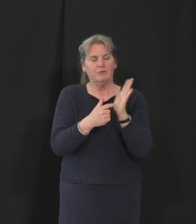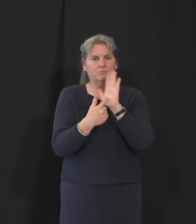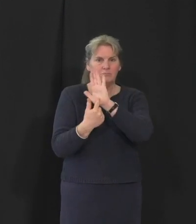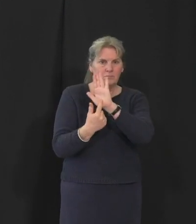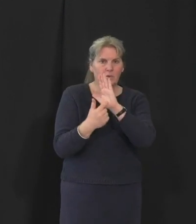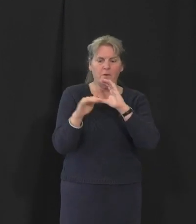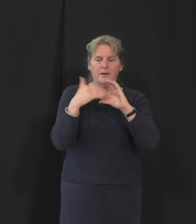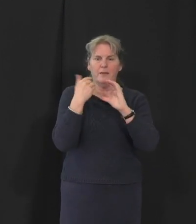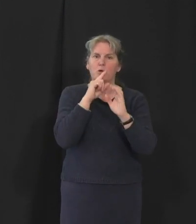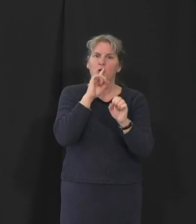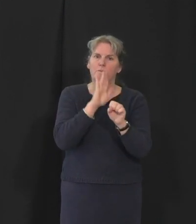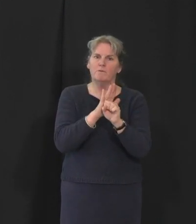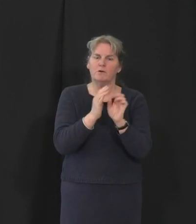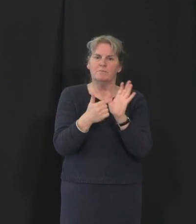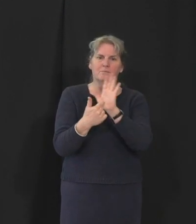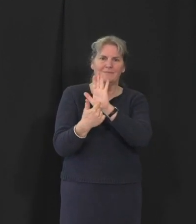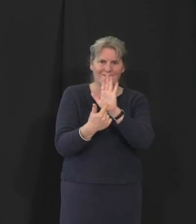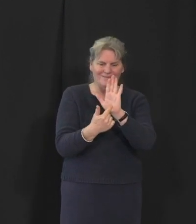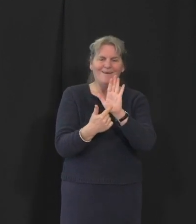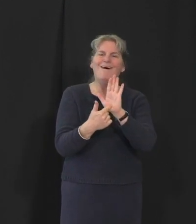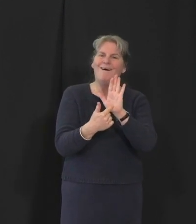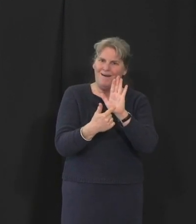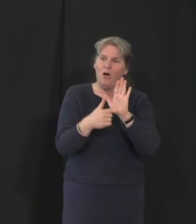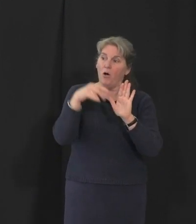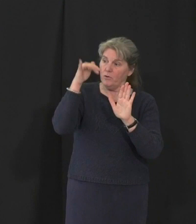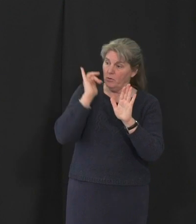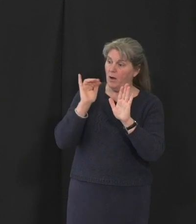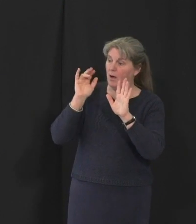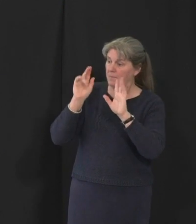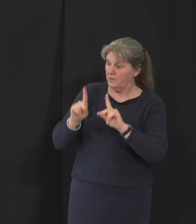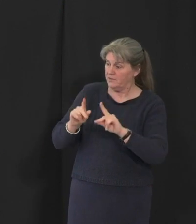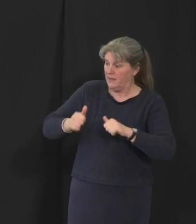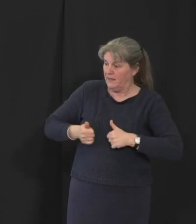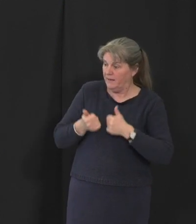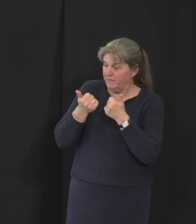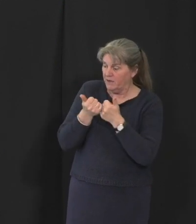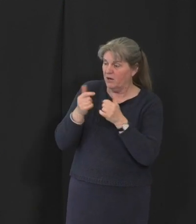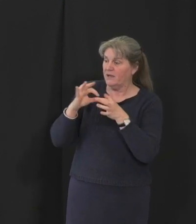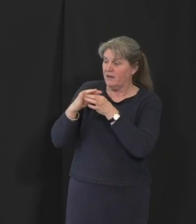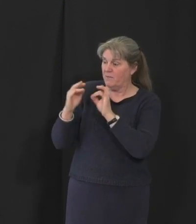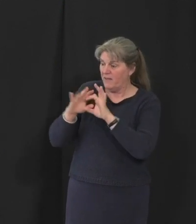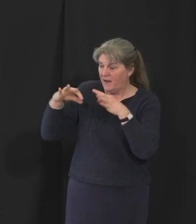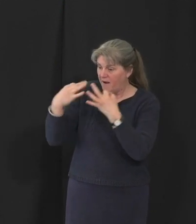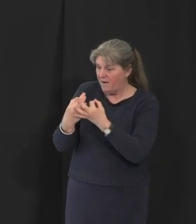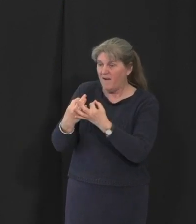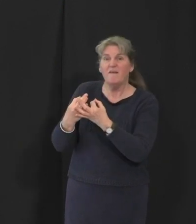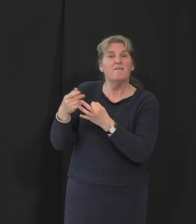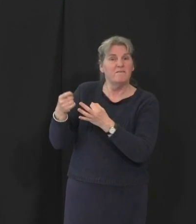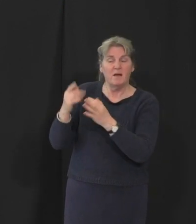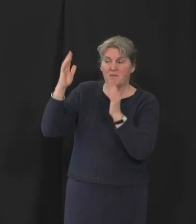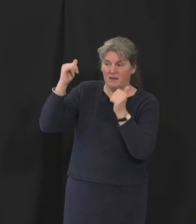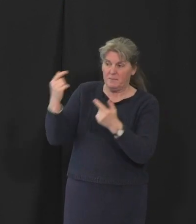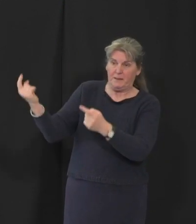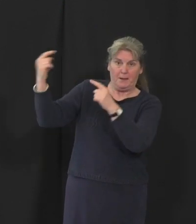an email confirming that the Yukon resident and member of their extended family is